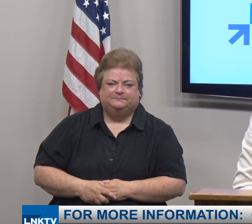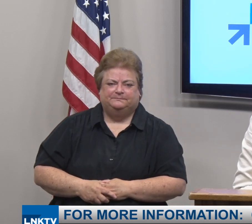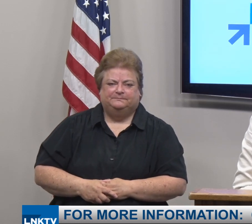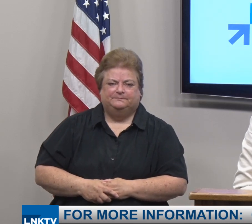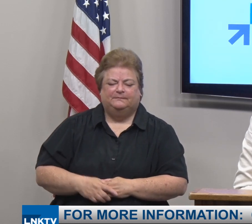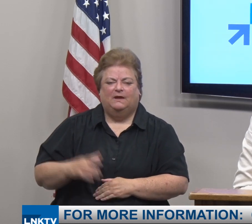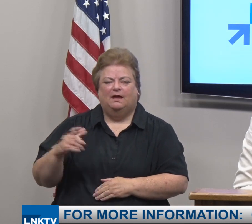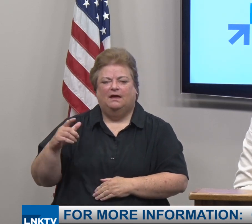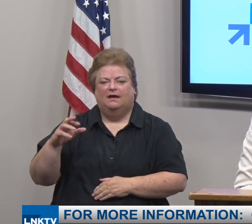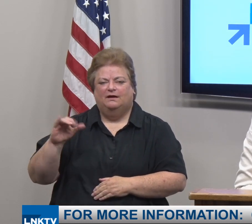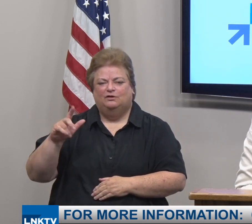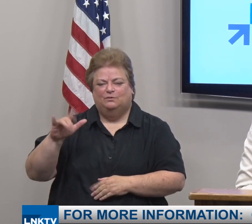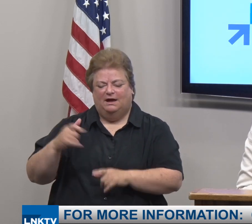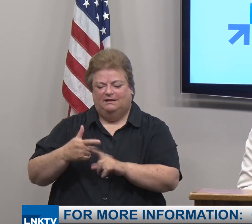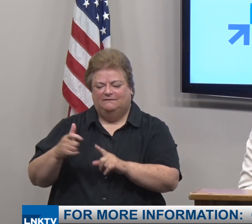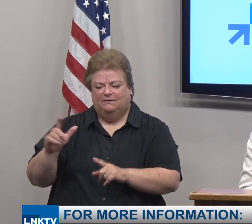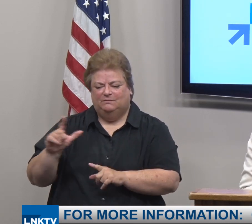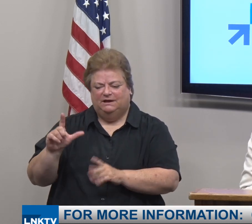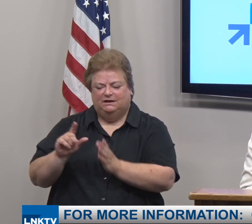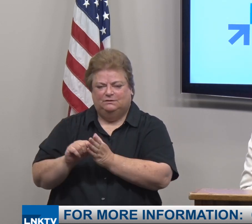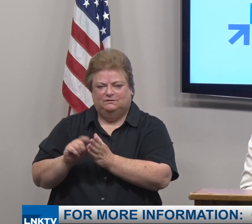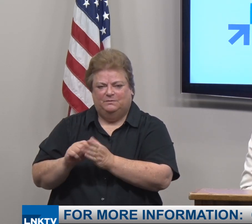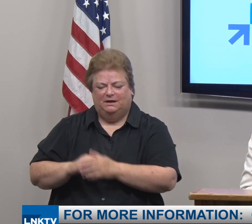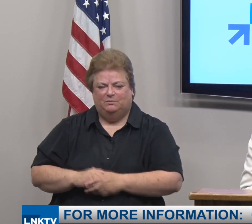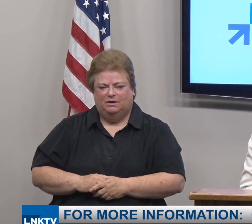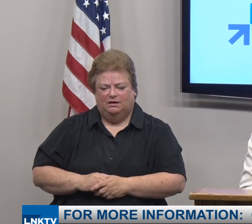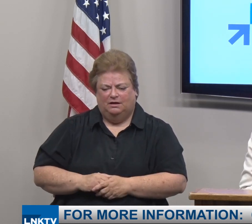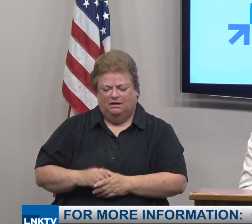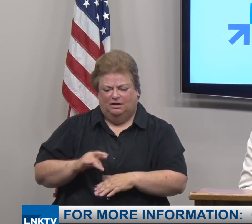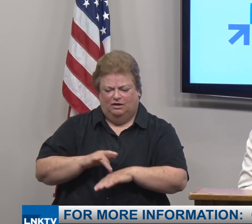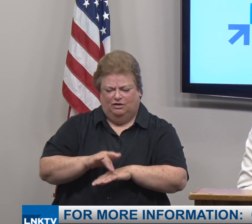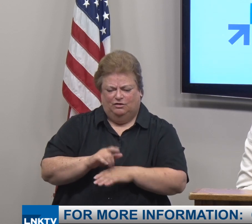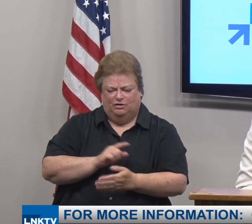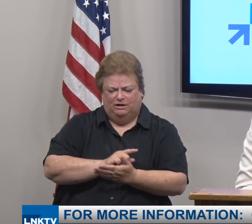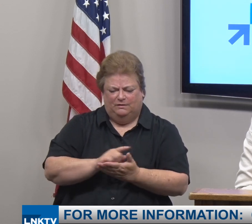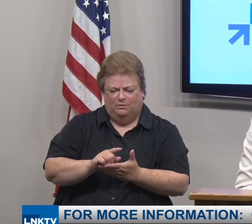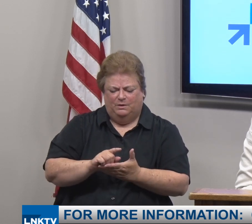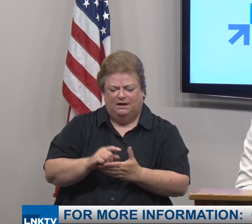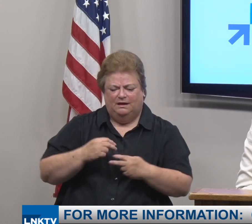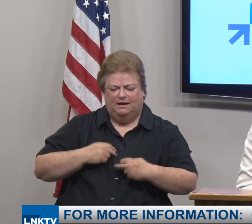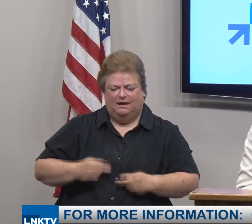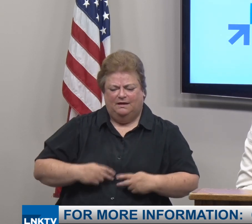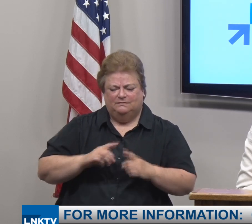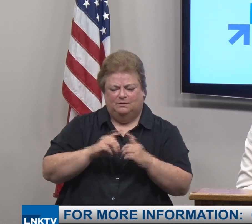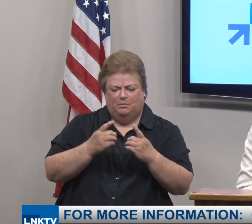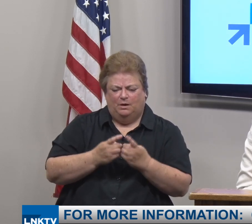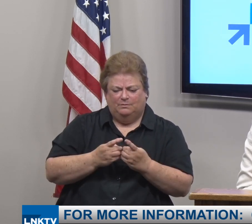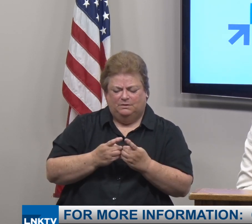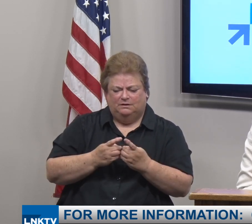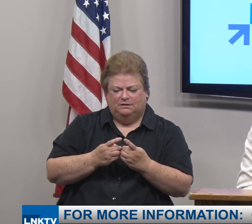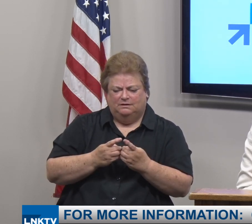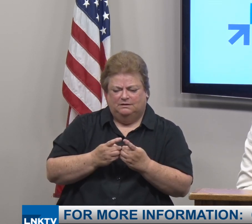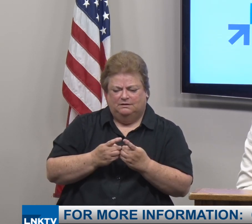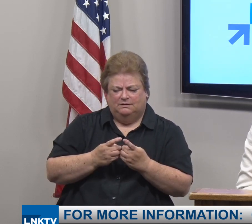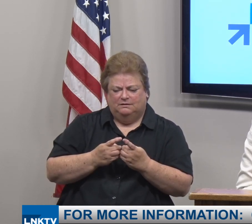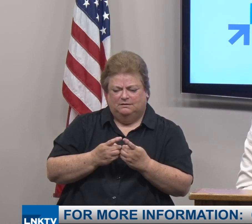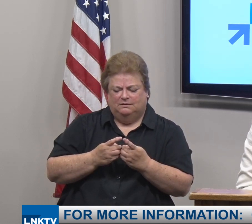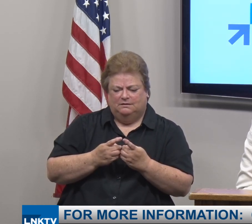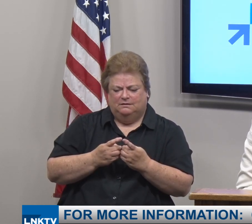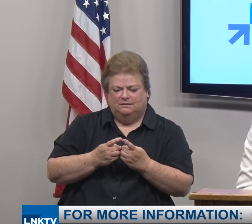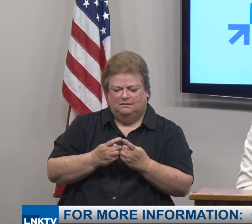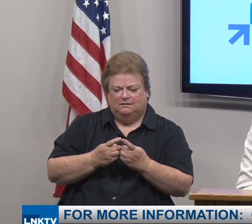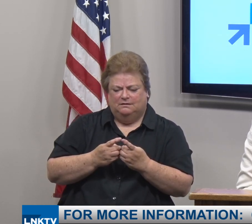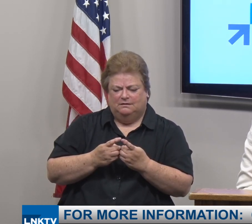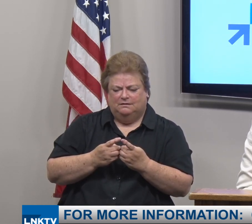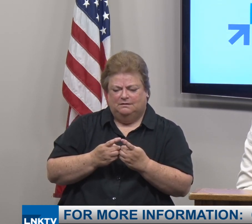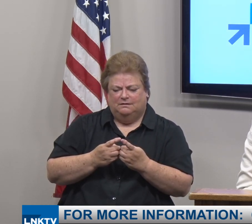Take another one then. Sure. Early in the week, obviously, the health department and Madison's were able to reach